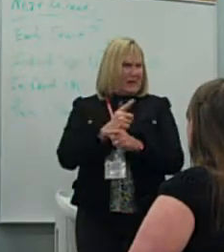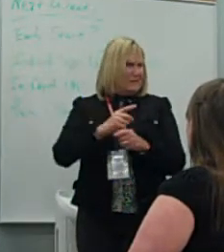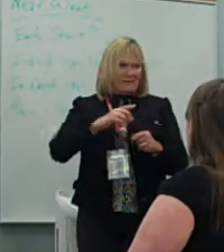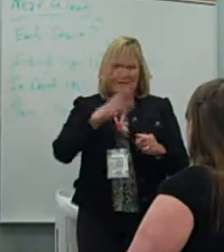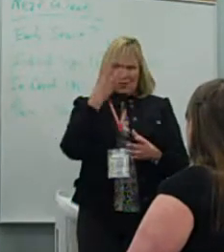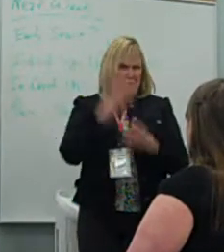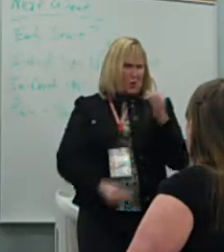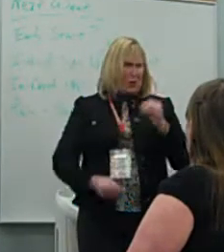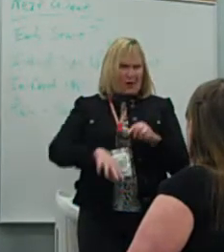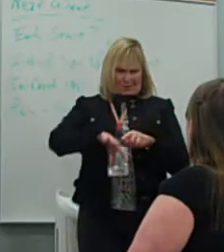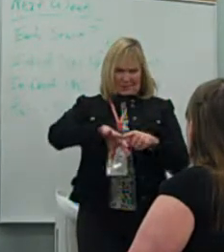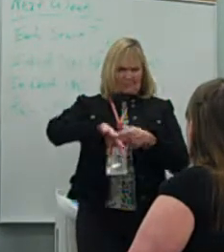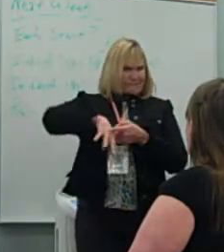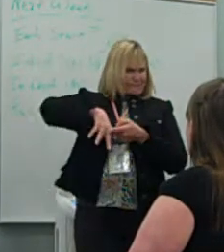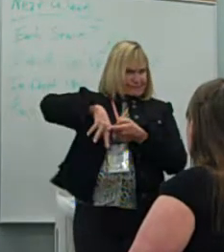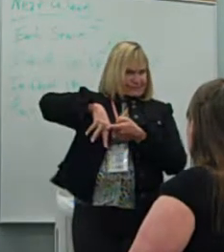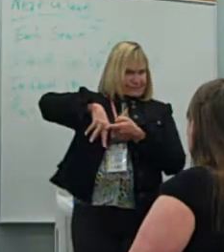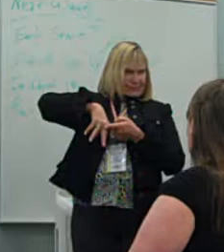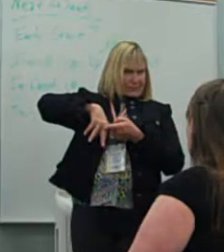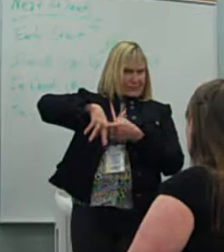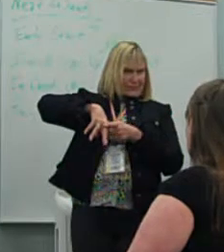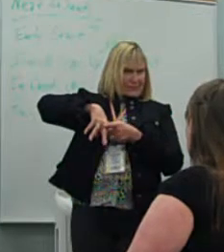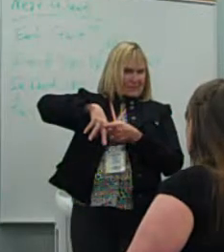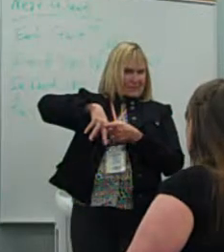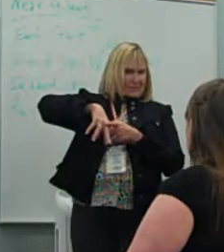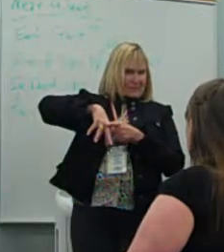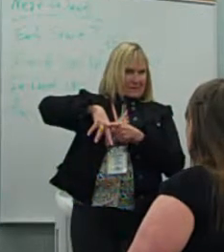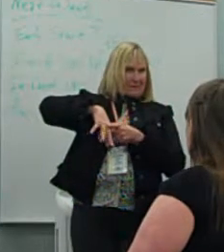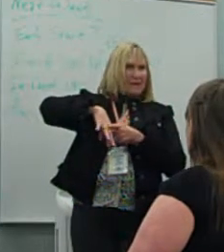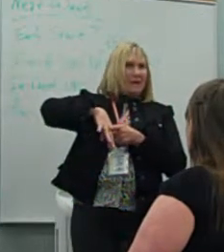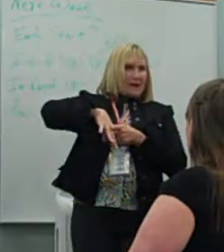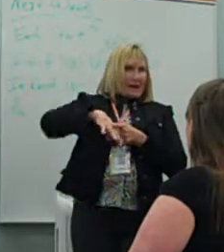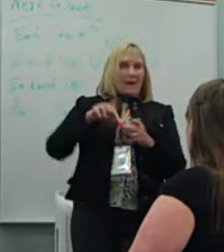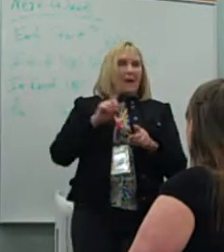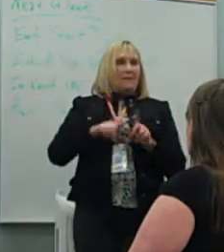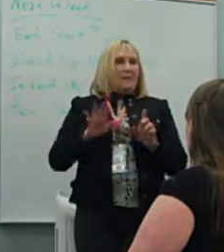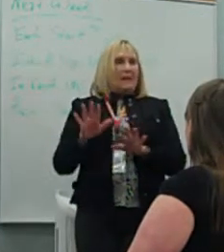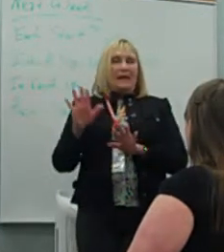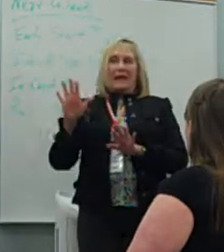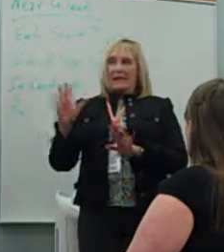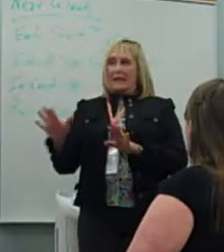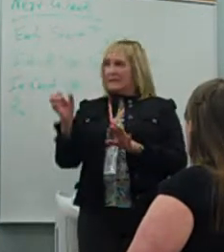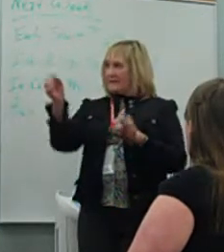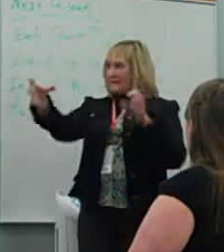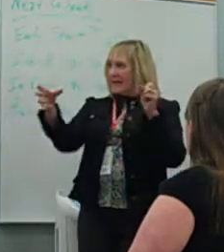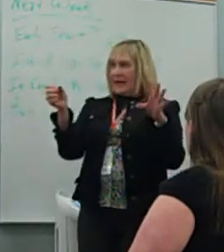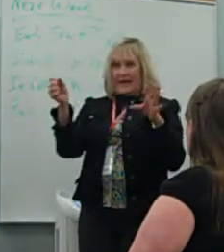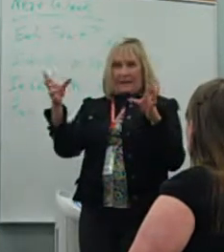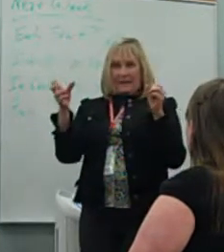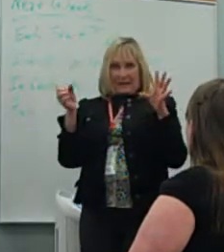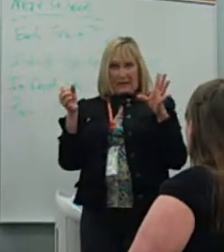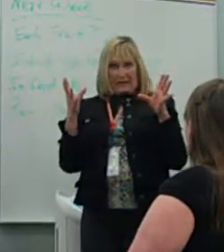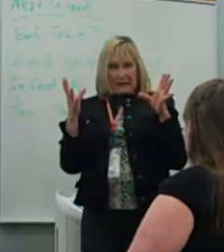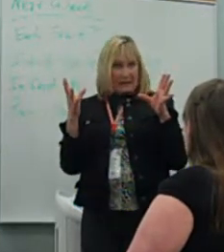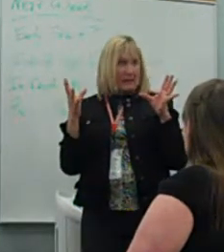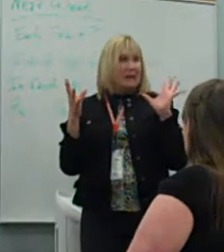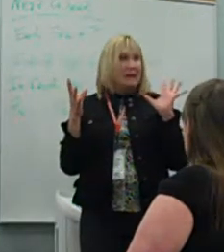I think it was all the way, yeah, a good majority of his fingers were gone. So he was signing,